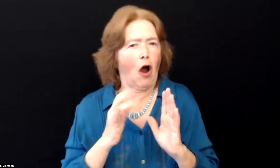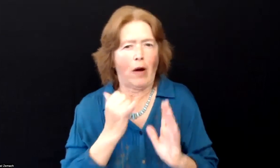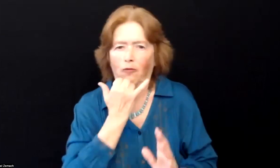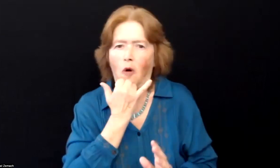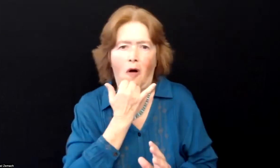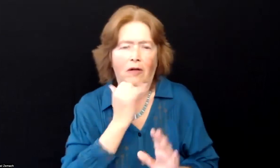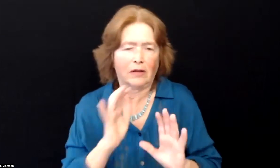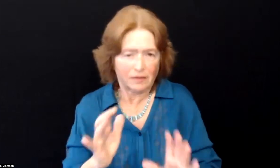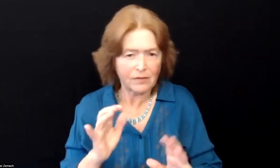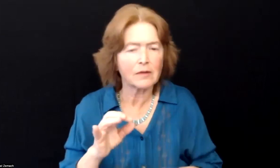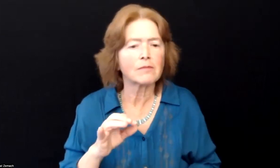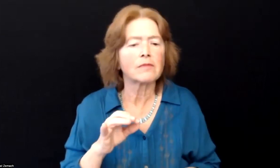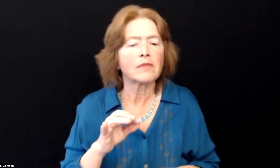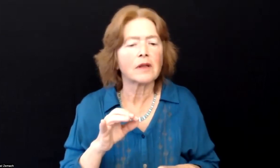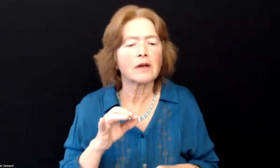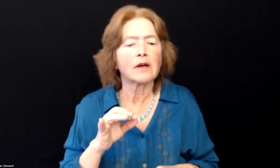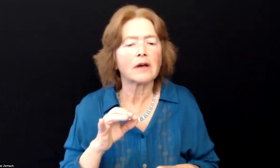be very incorrect.